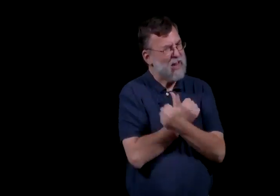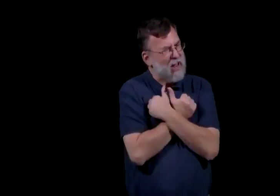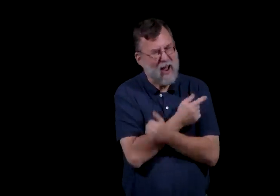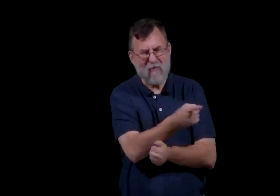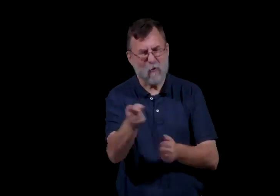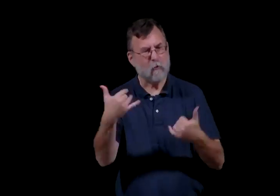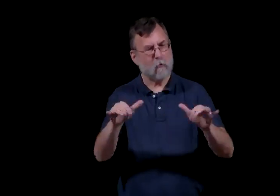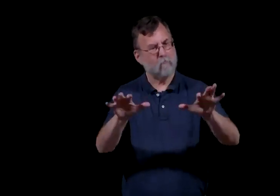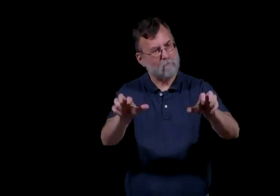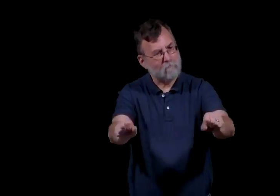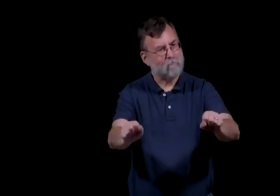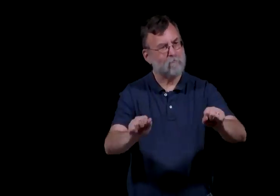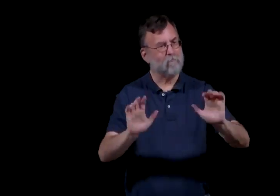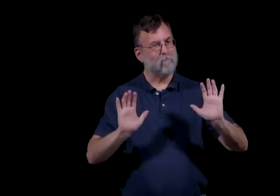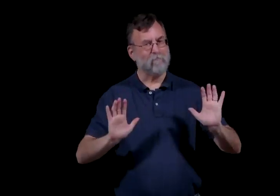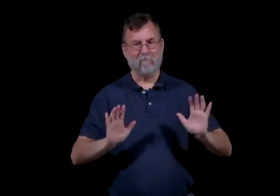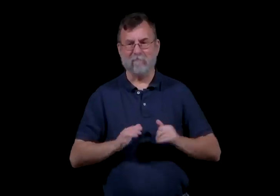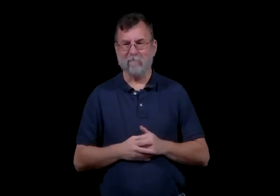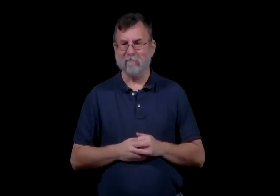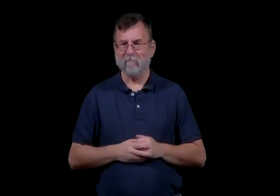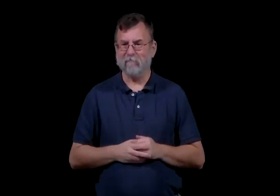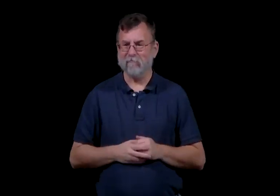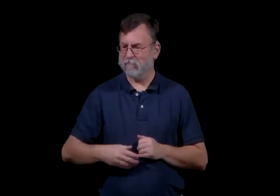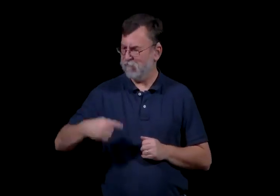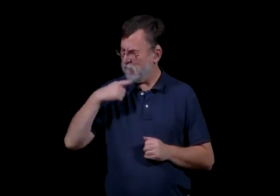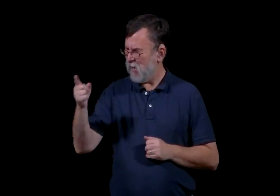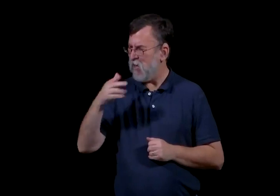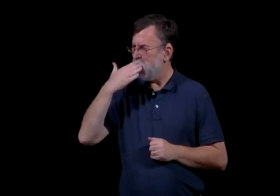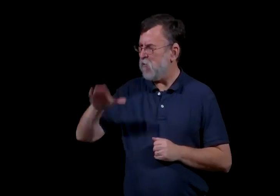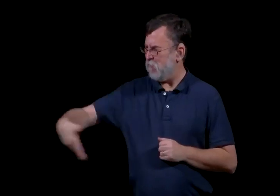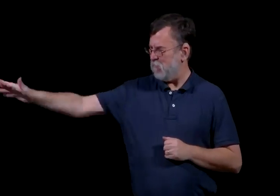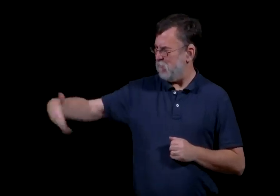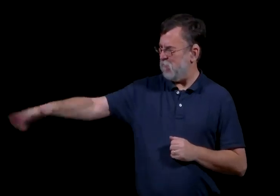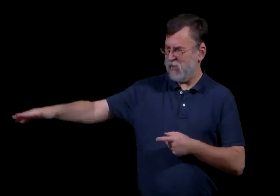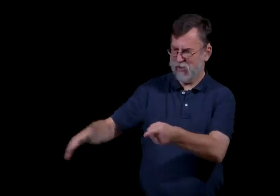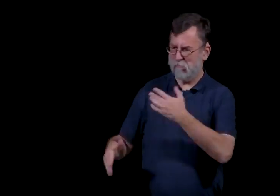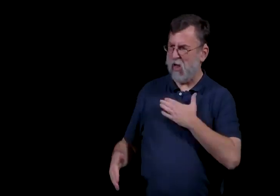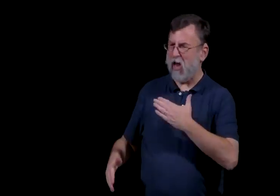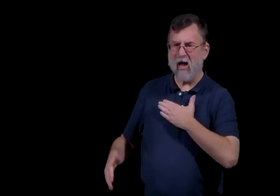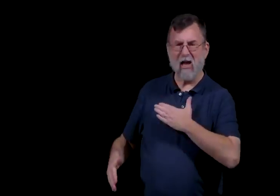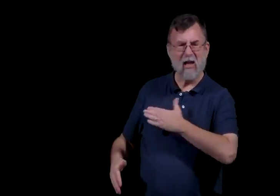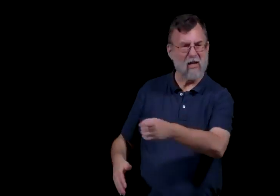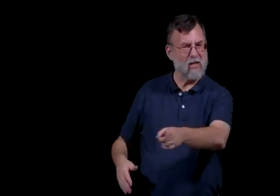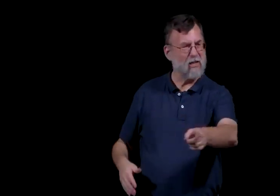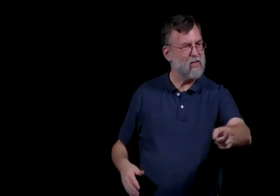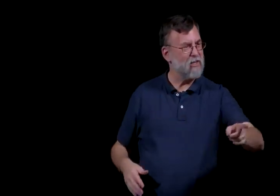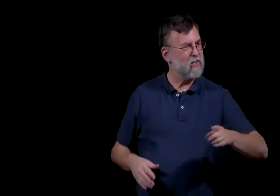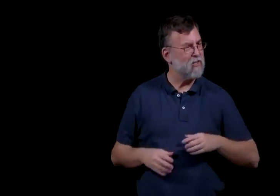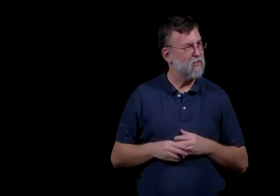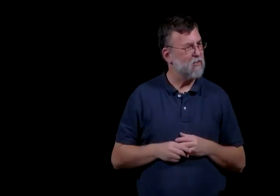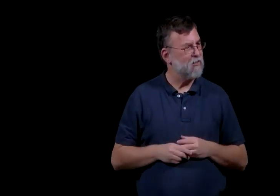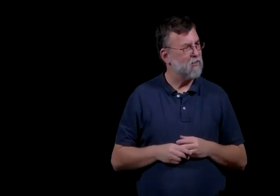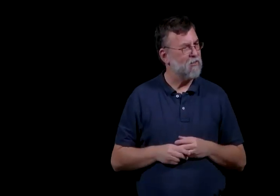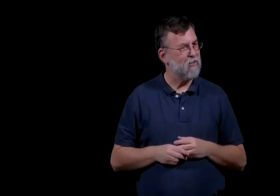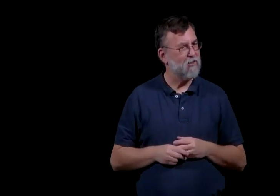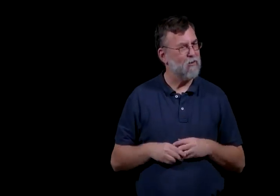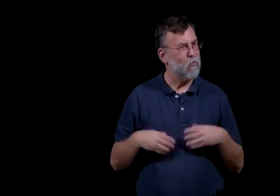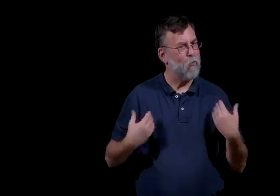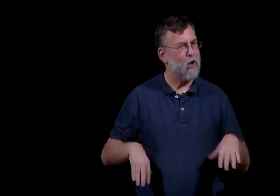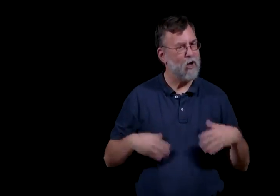You're saved because He's claimed you as His own. And He's telling all the evil around you